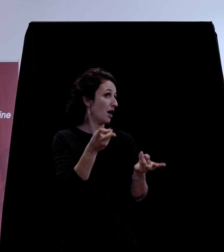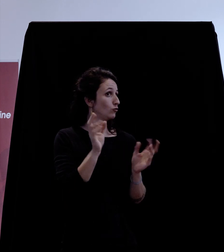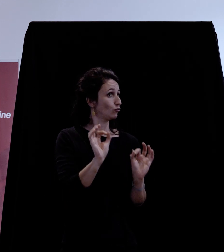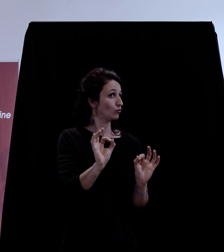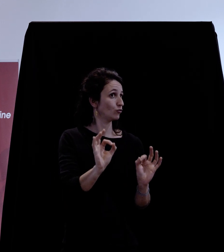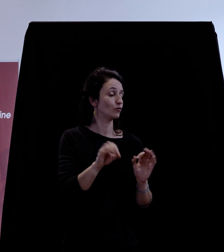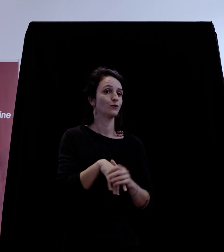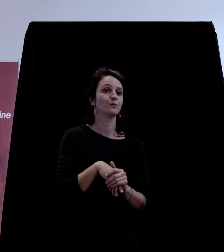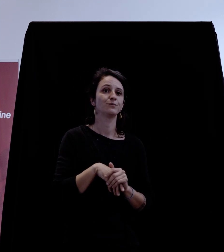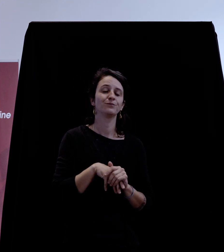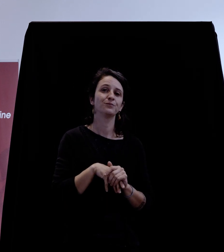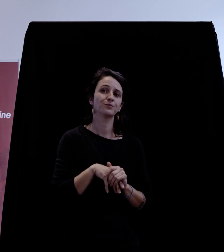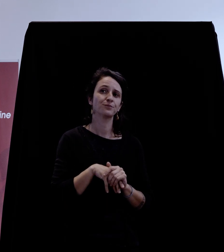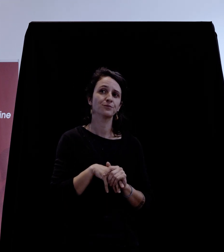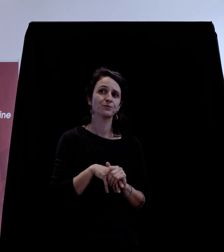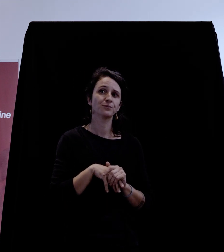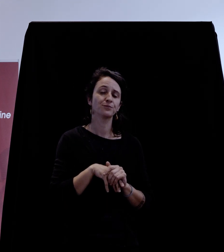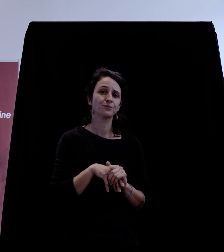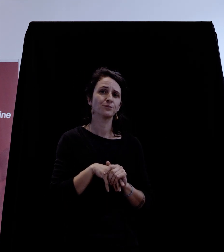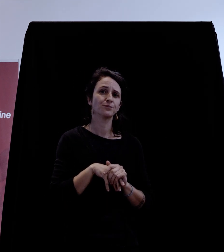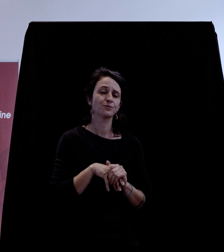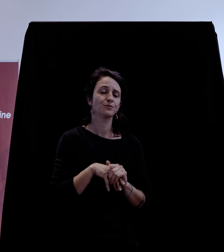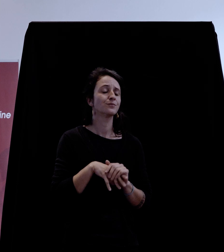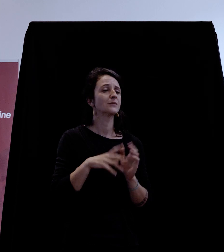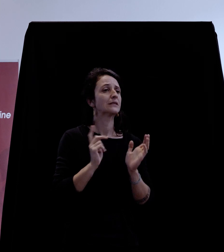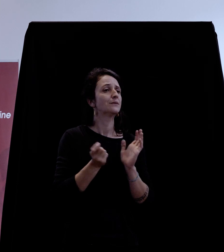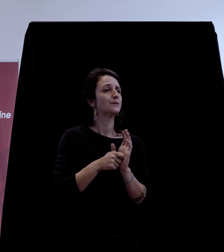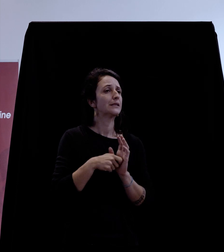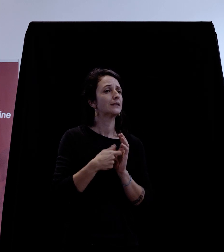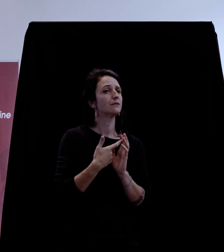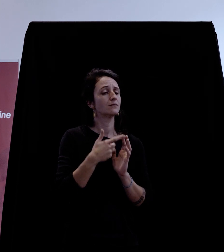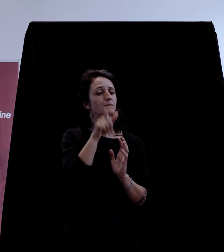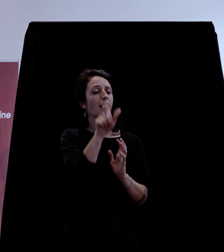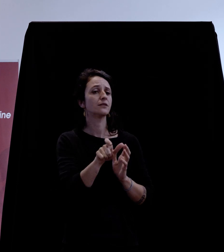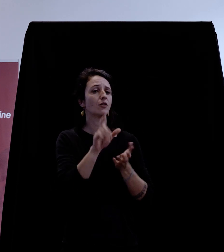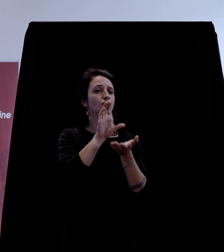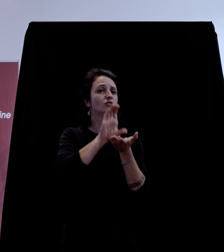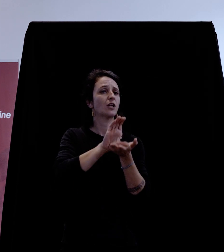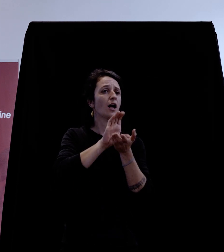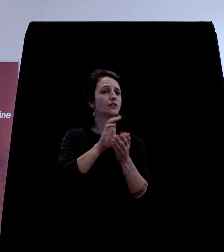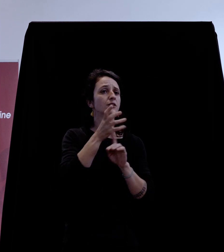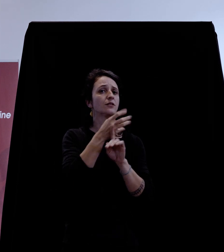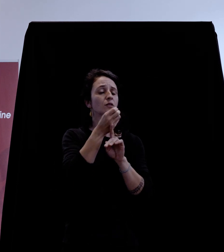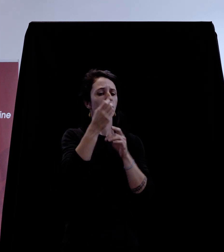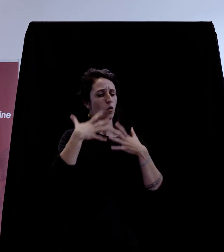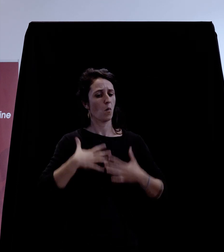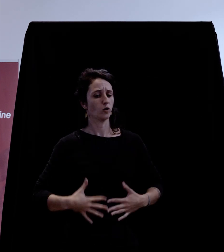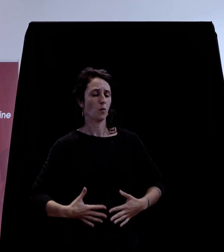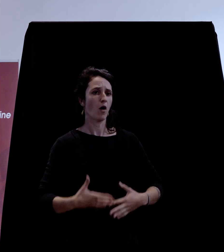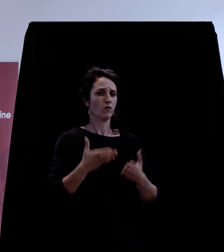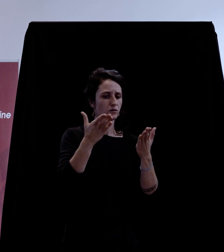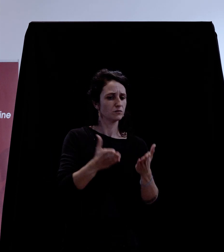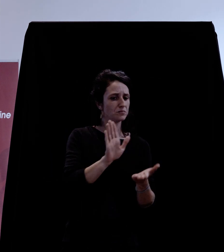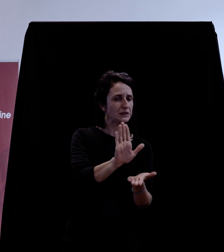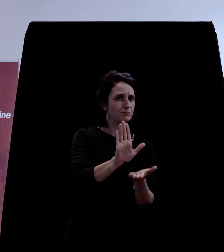So it's difficult when we talk about charge behavior. Well, what are we talking about? How is that different from regular behavior?